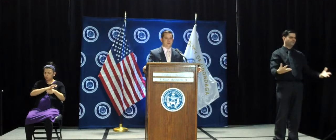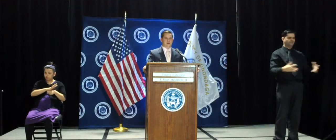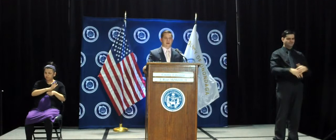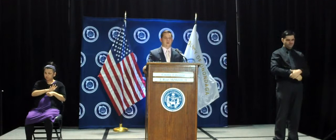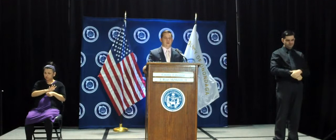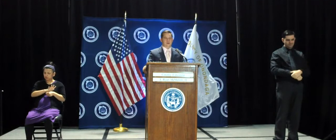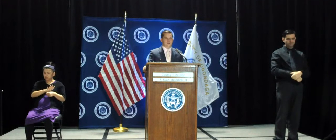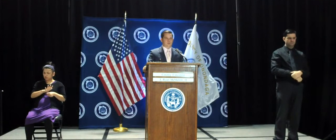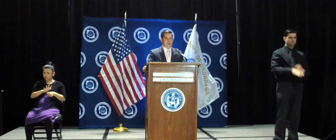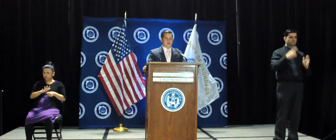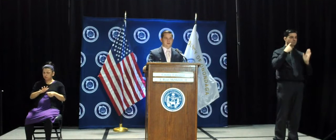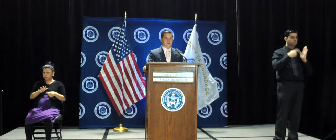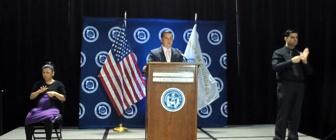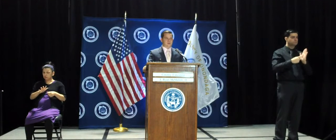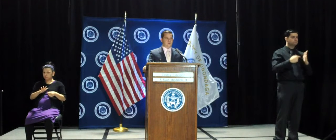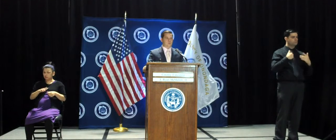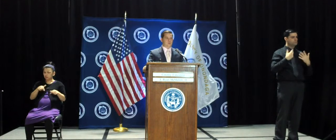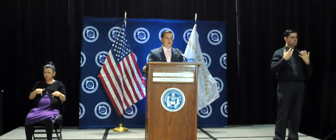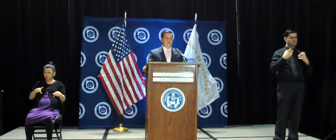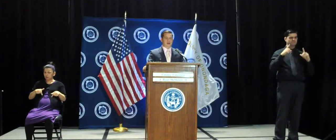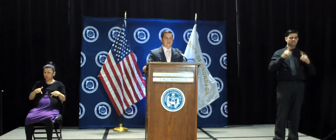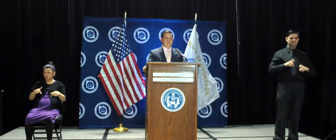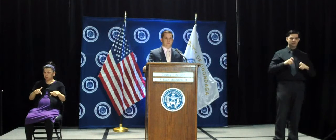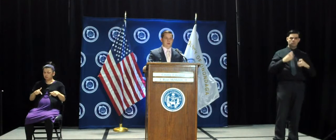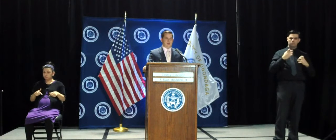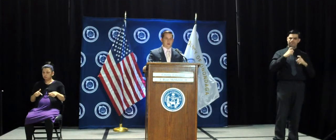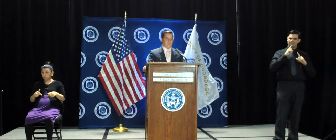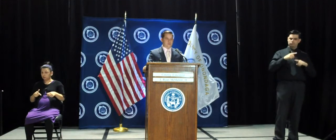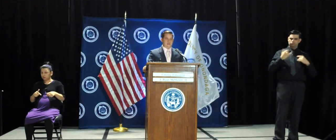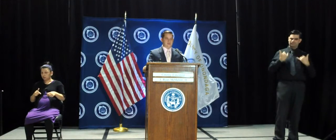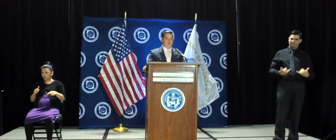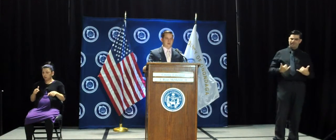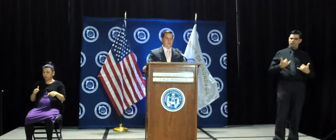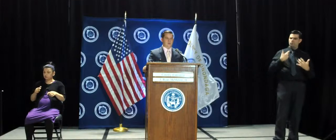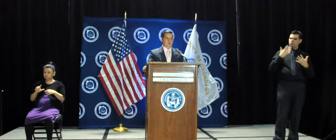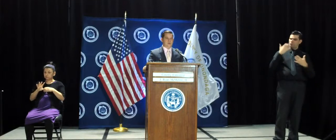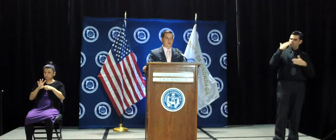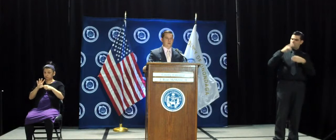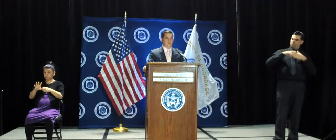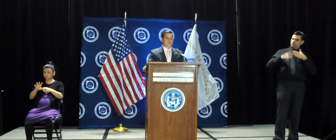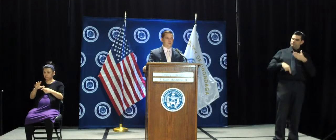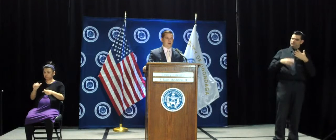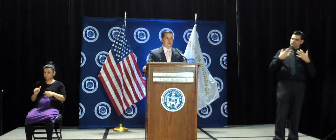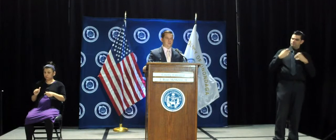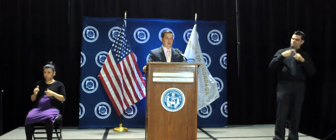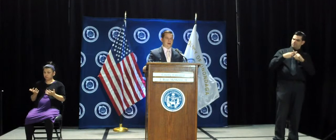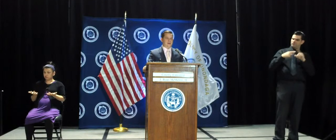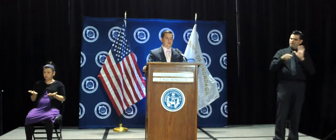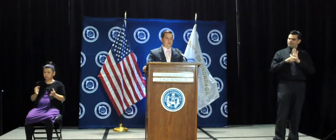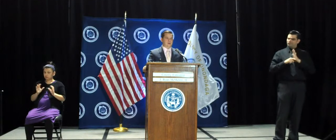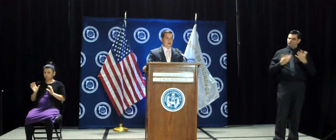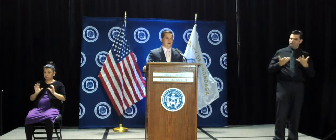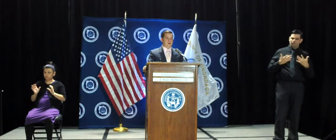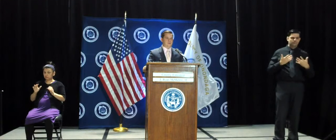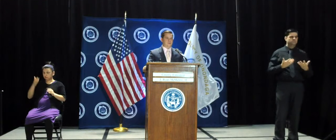answer right then and now. The reality is that we have never had symptomatic rapid testing in our community. We've been trying to buy